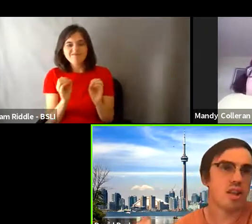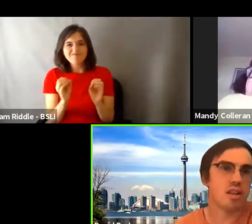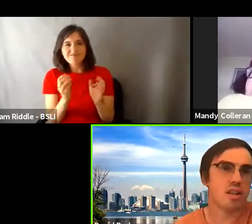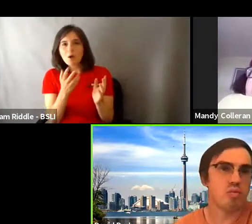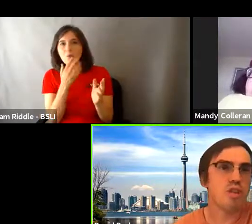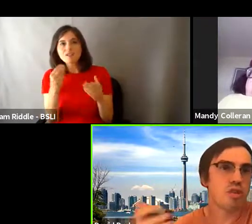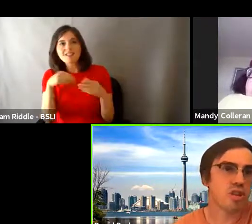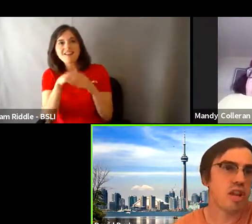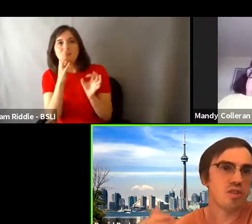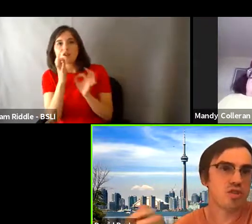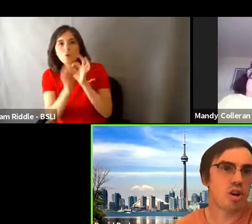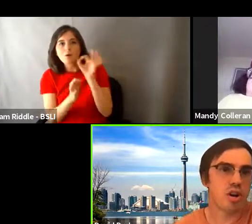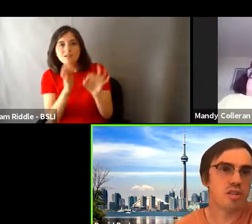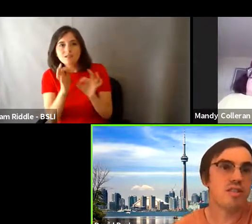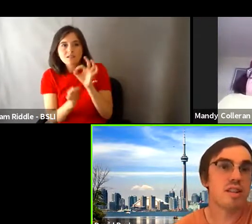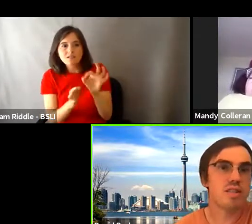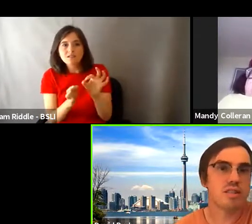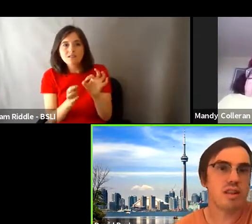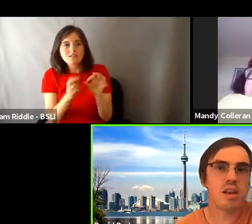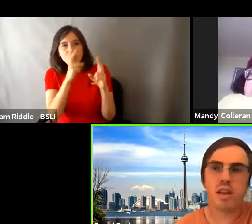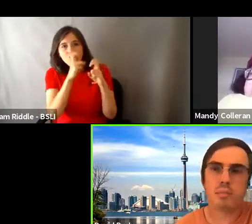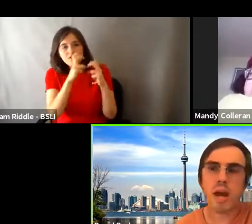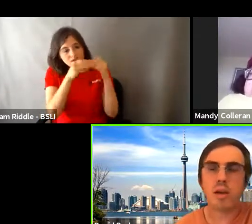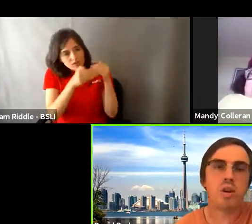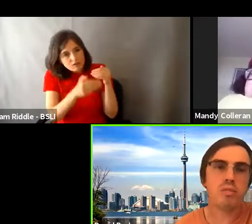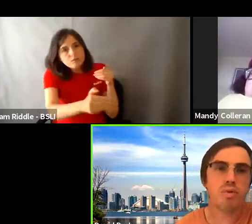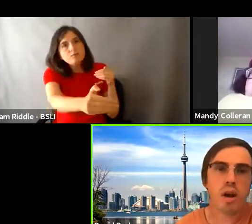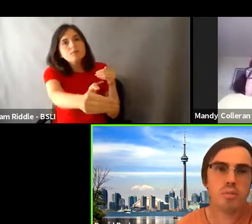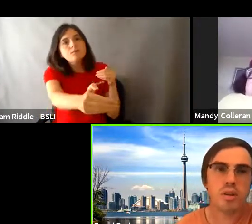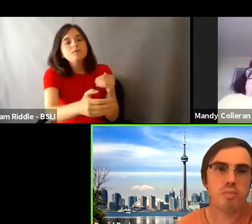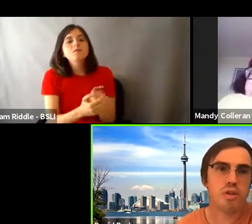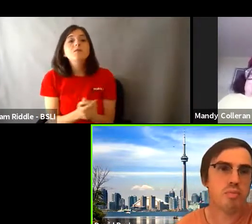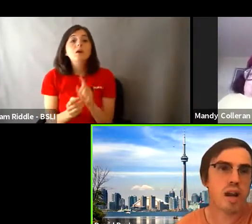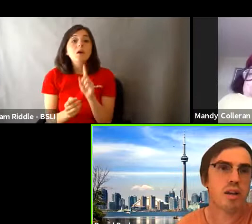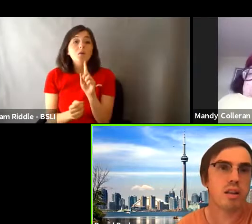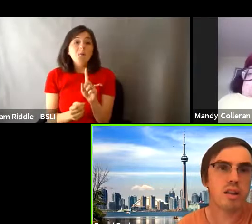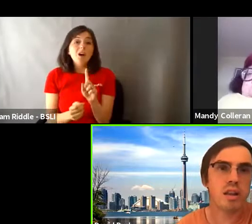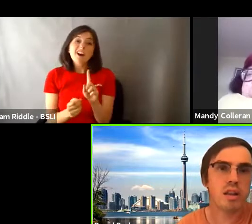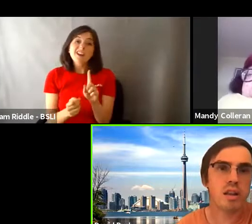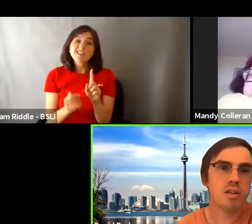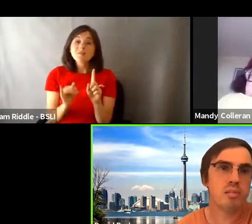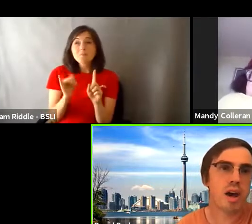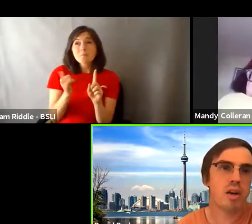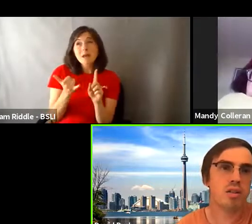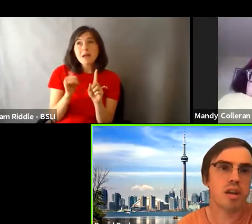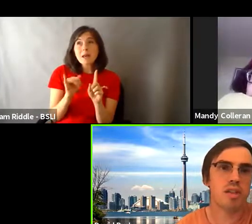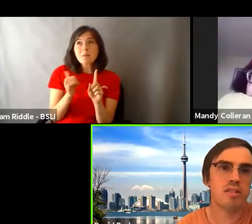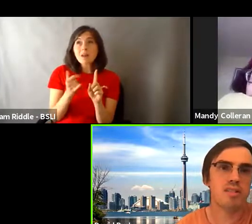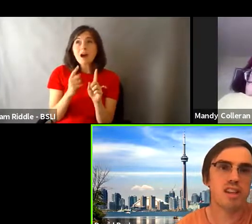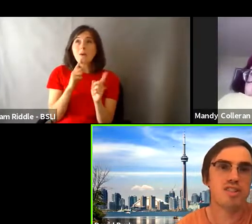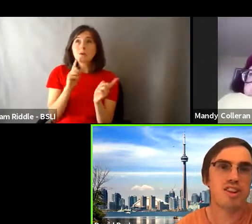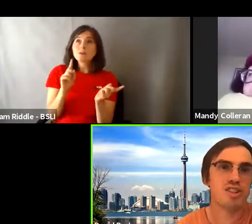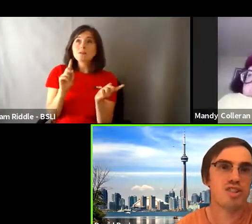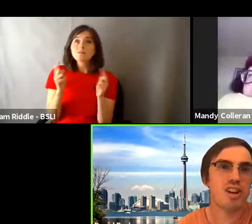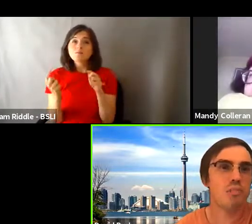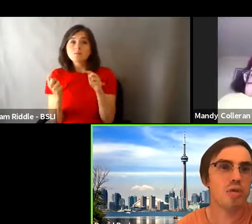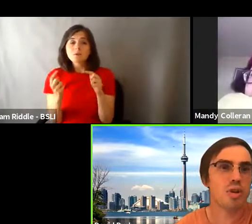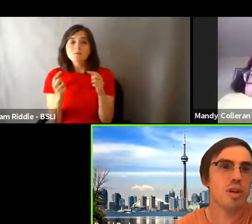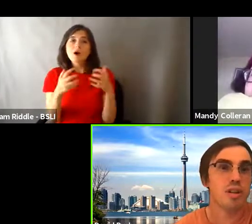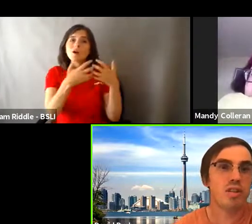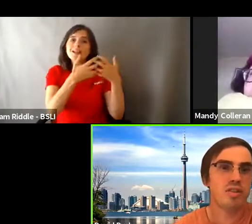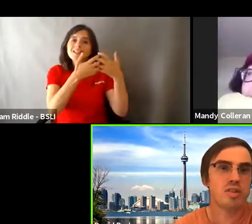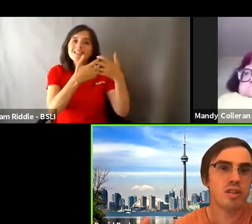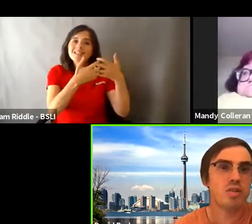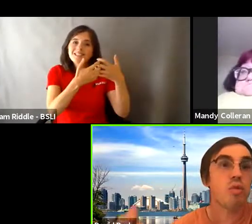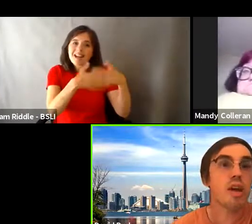questions like the research that has gone on since. But I would probably push back a little about like technological